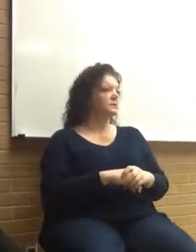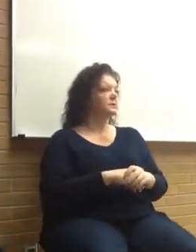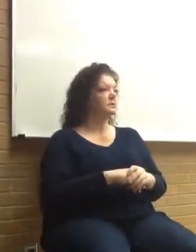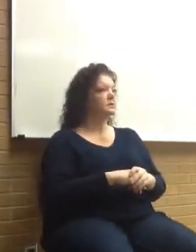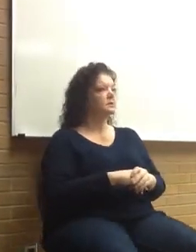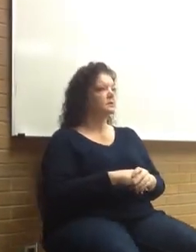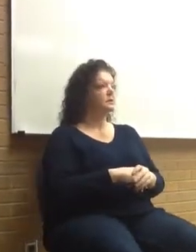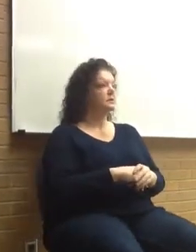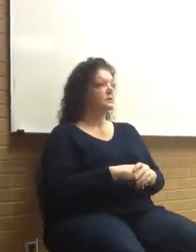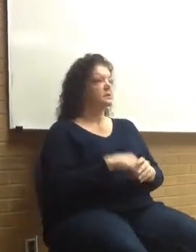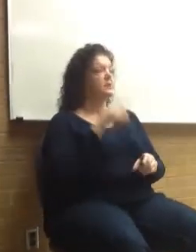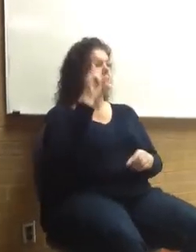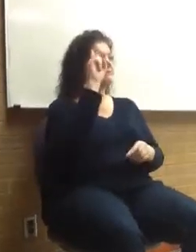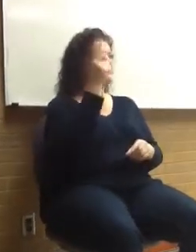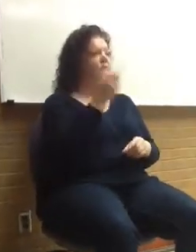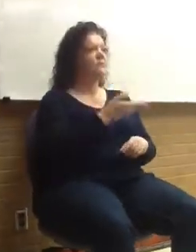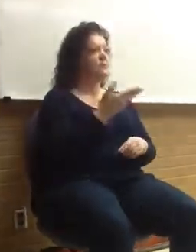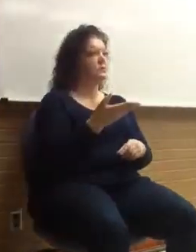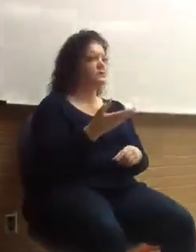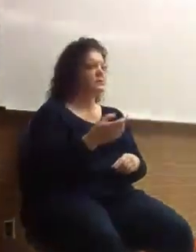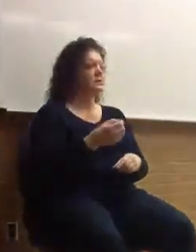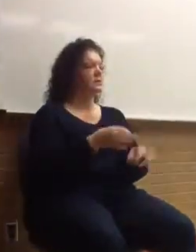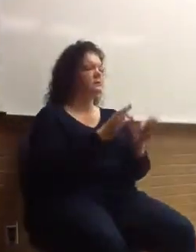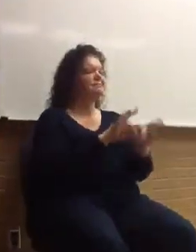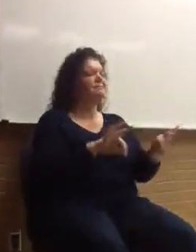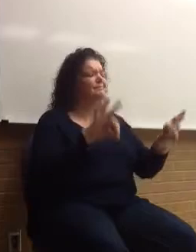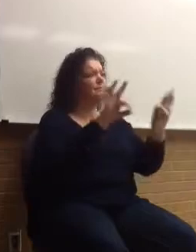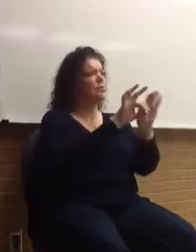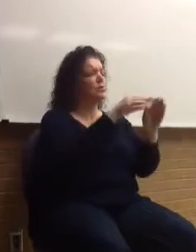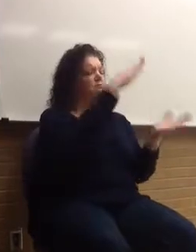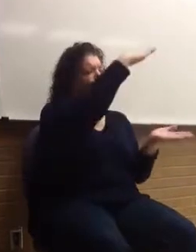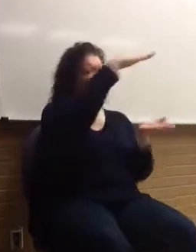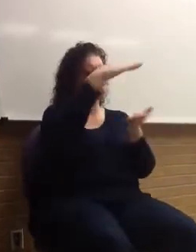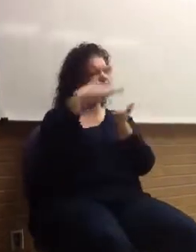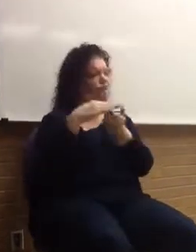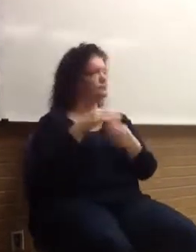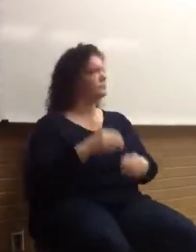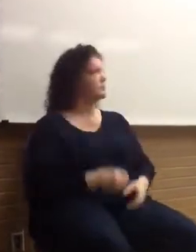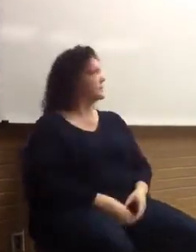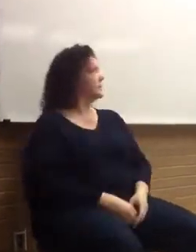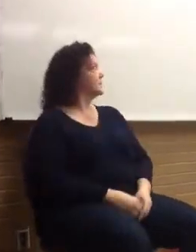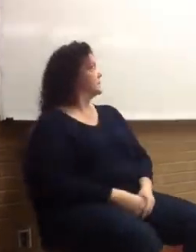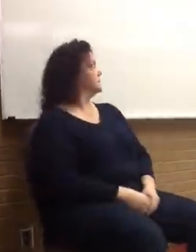it in descending order, because they are not already. Okay, Susan, could you read that problem for me up and say